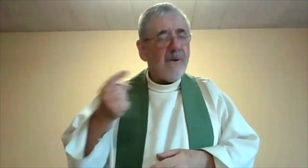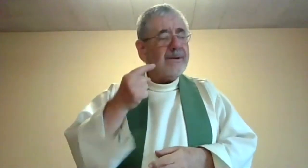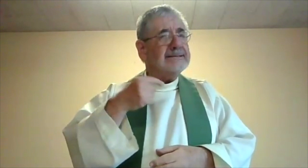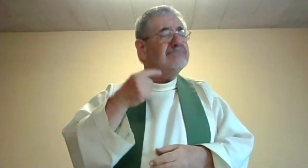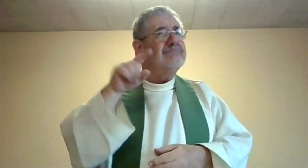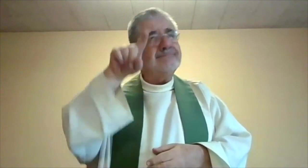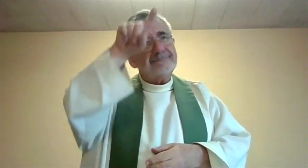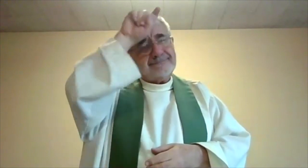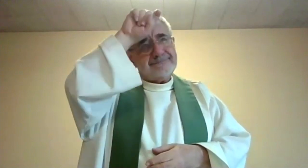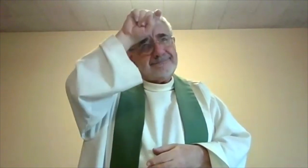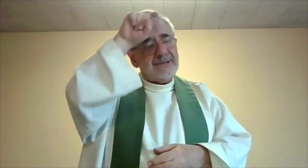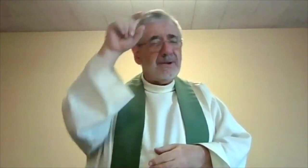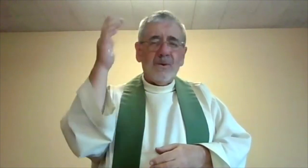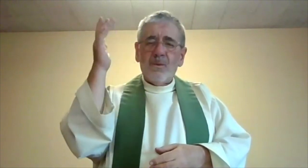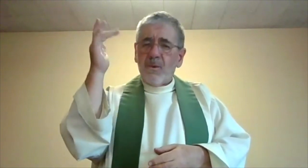anyone.